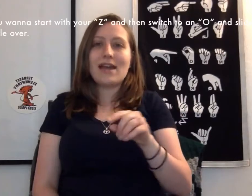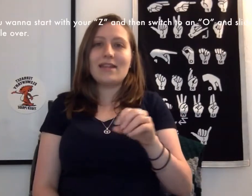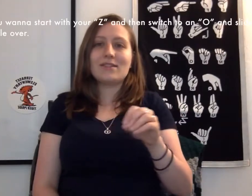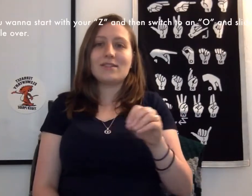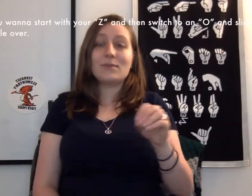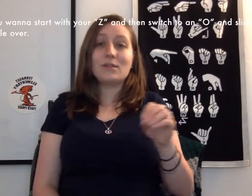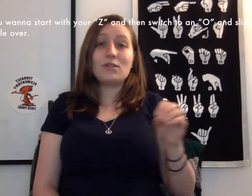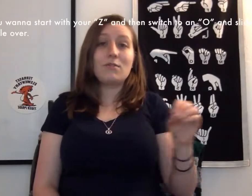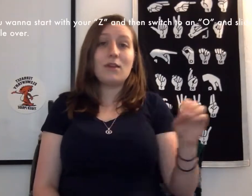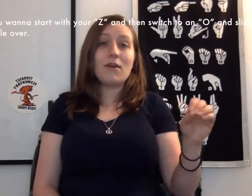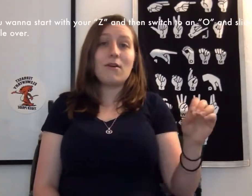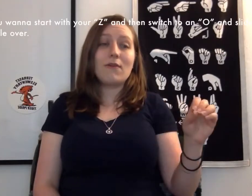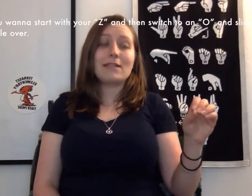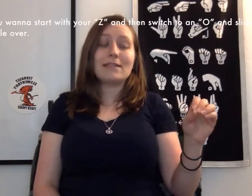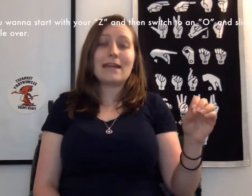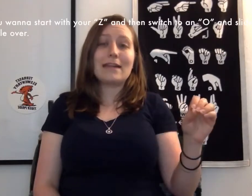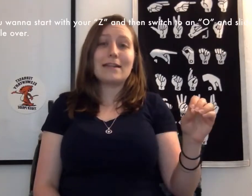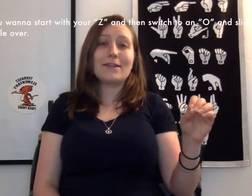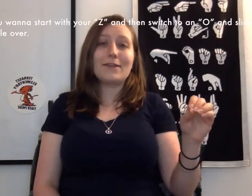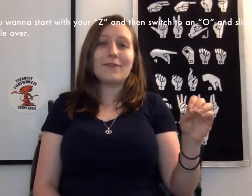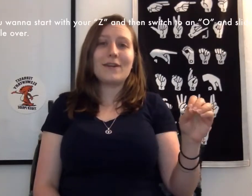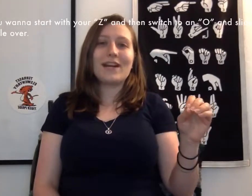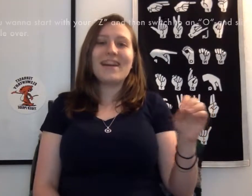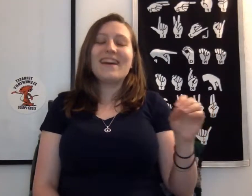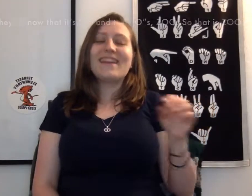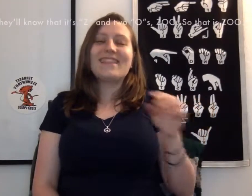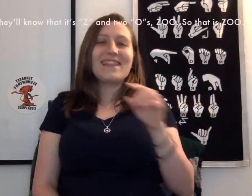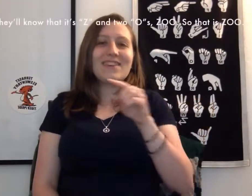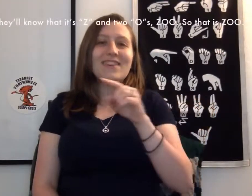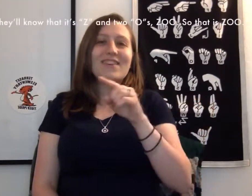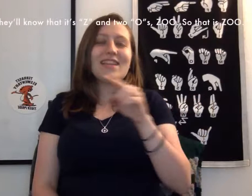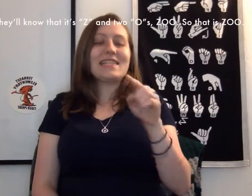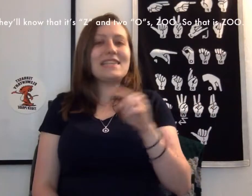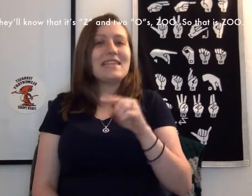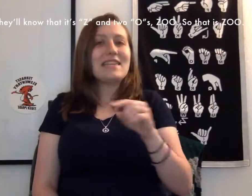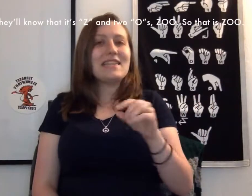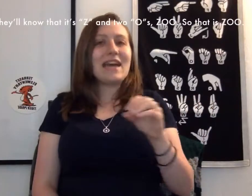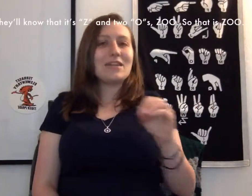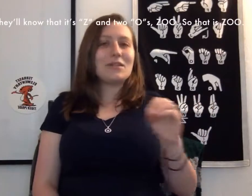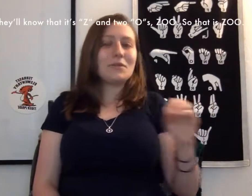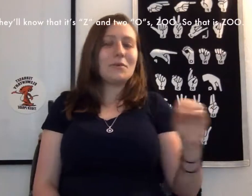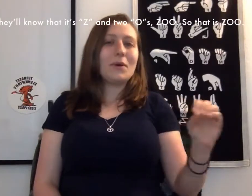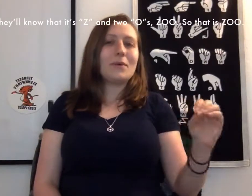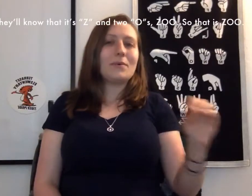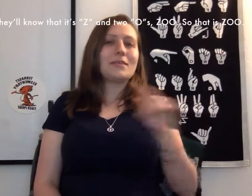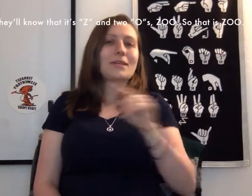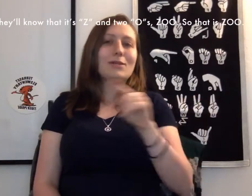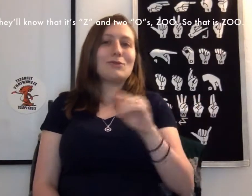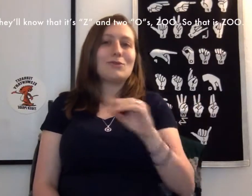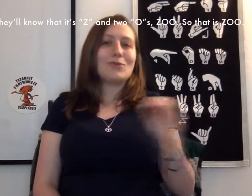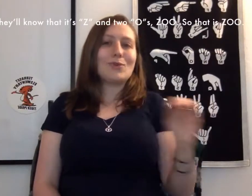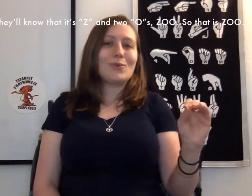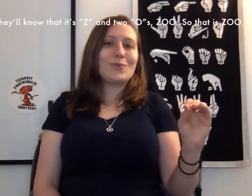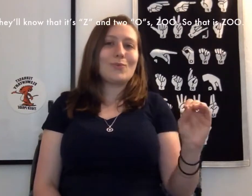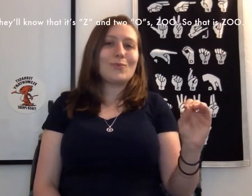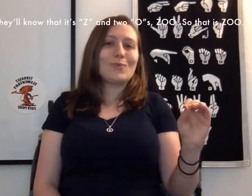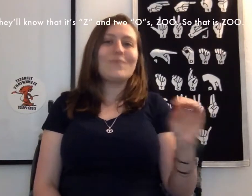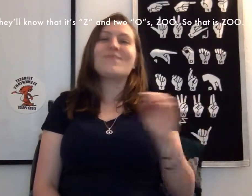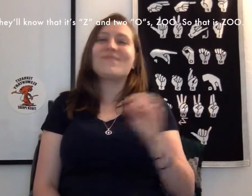just switch to an O and slide it a little over. Then they'll know that it's Z and 2 O's, zoo.